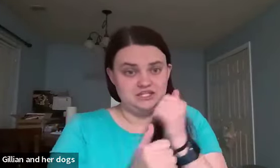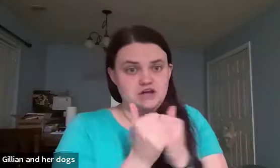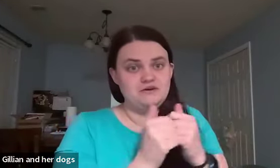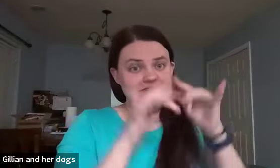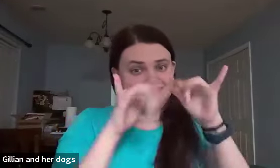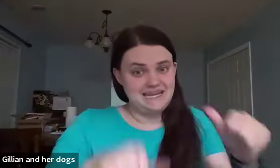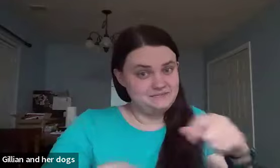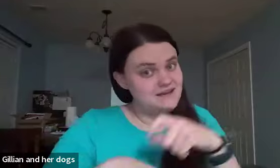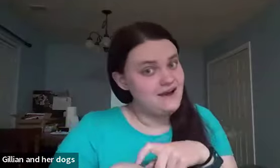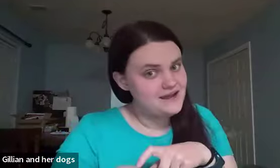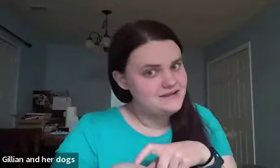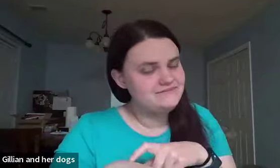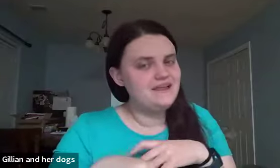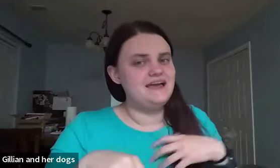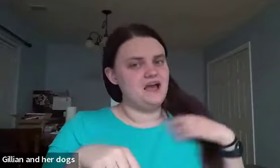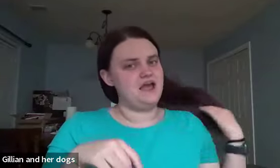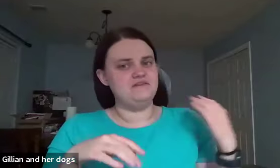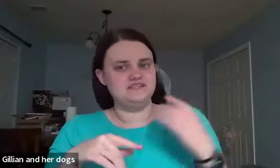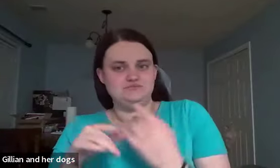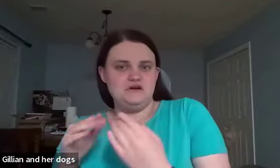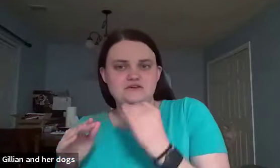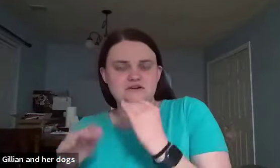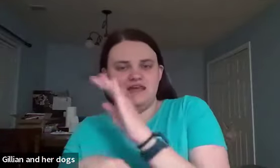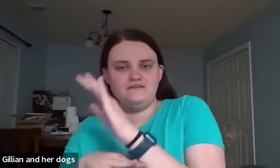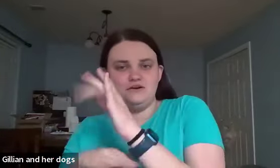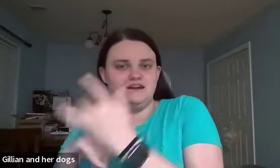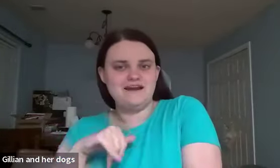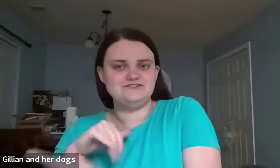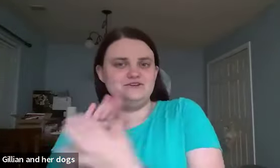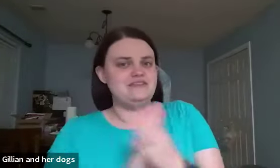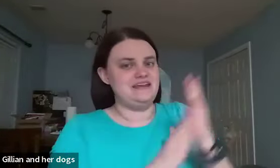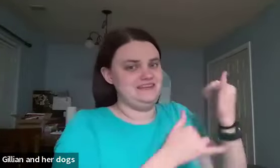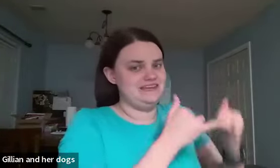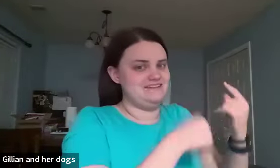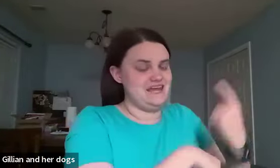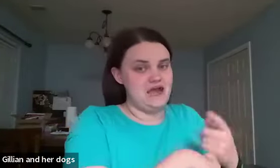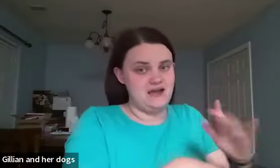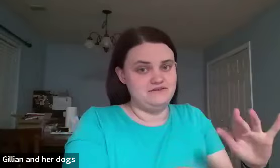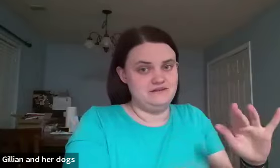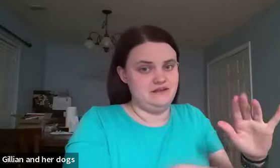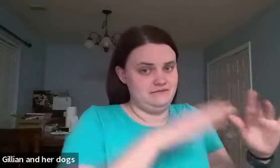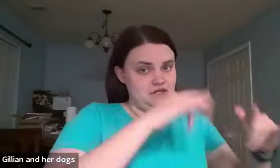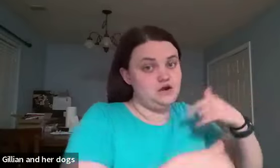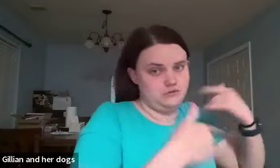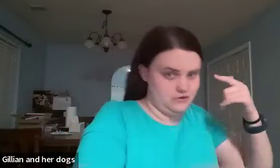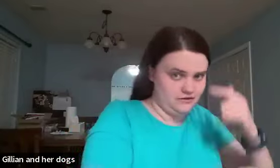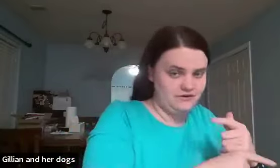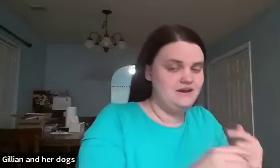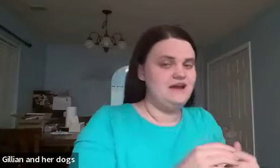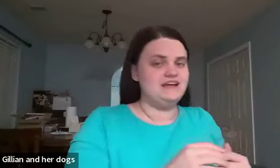each other at the same time. Like I have his brother in the earlier afternoon, and then at the end of the day I have like the younger brother. And